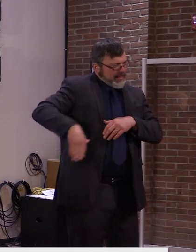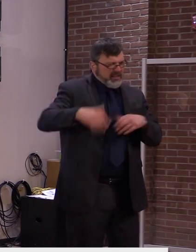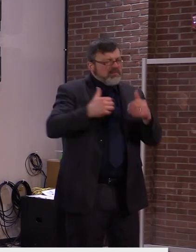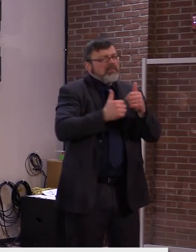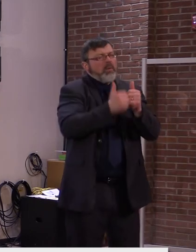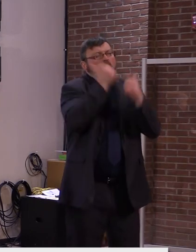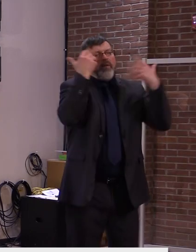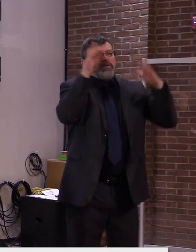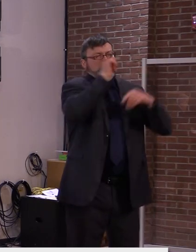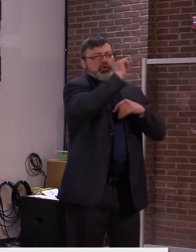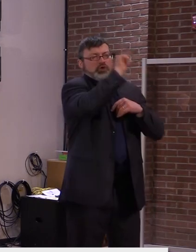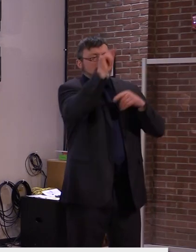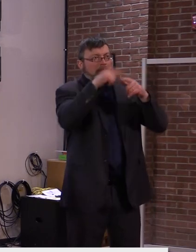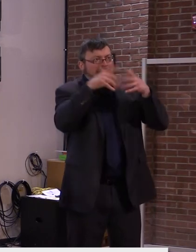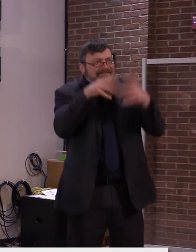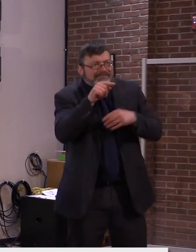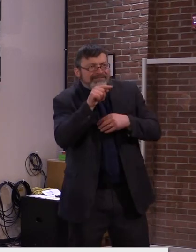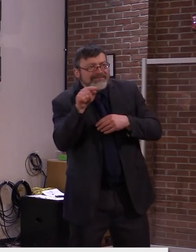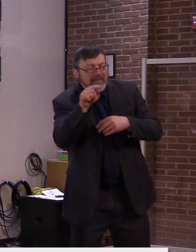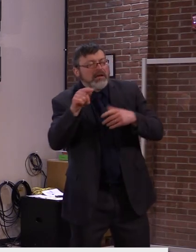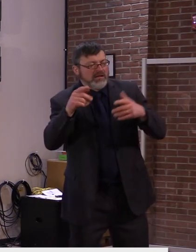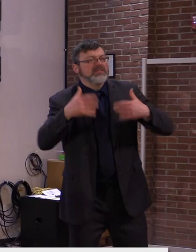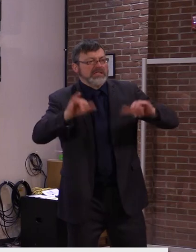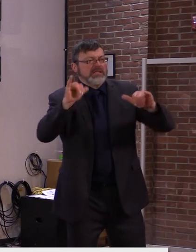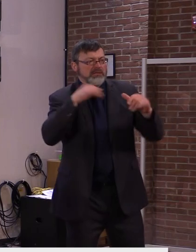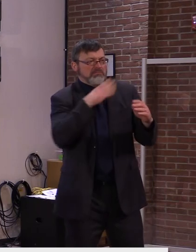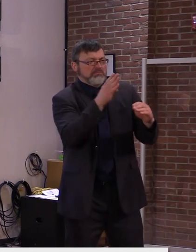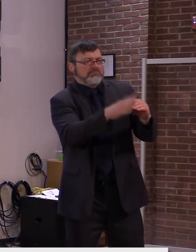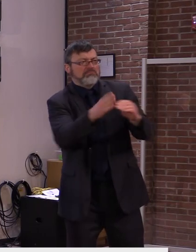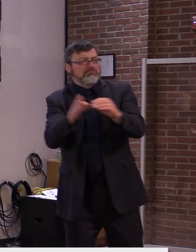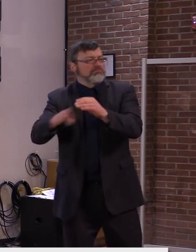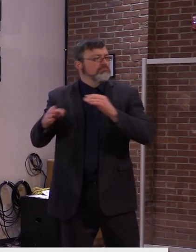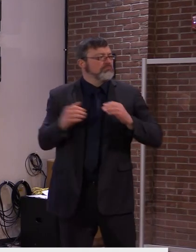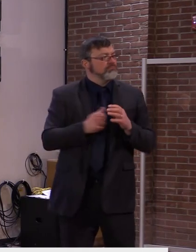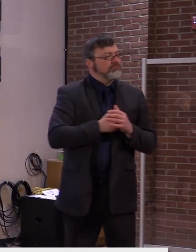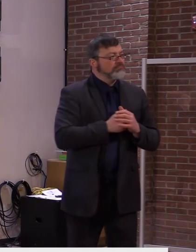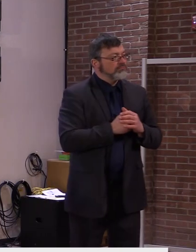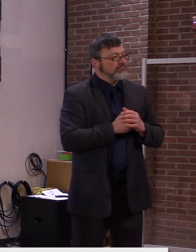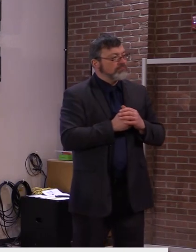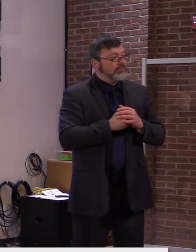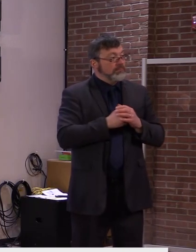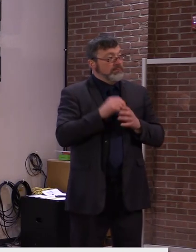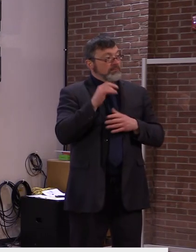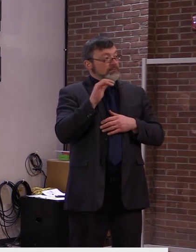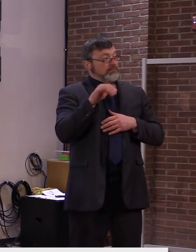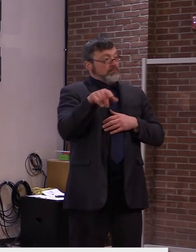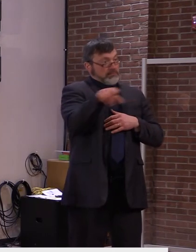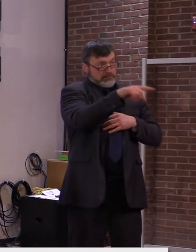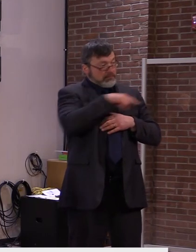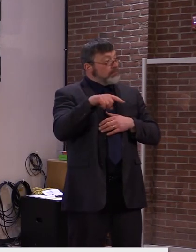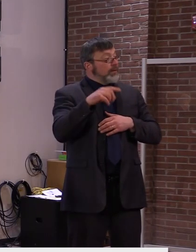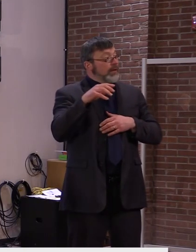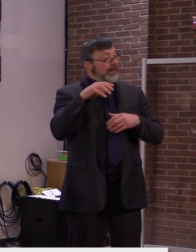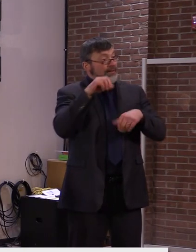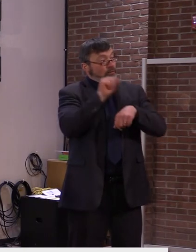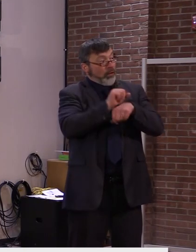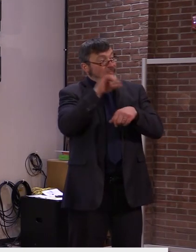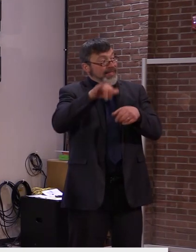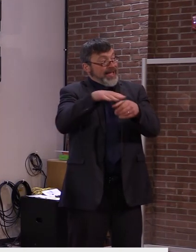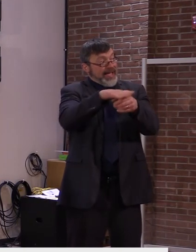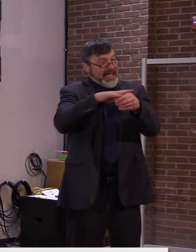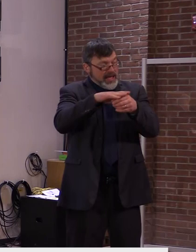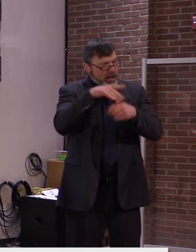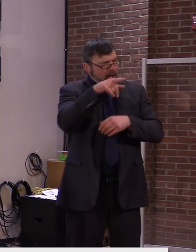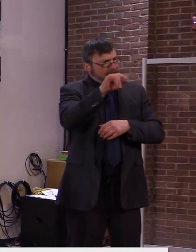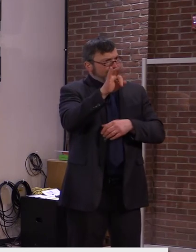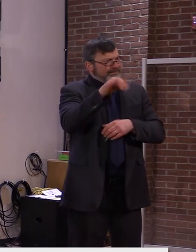Group 1A should contact the hospital in their area to make an appointment. I know I'm going to be repeating some